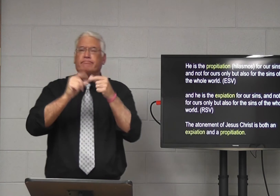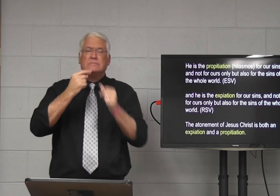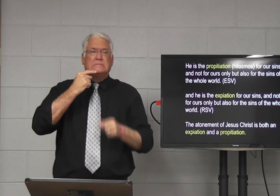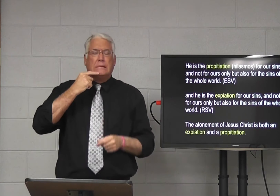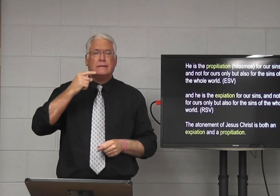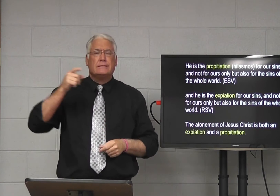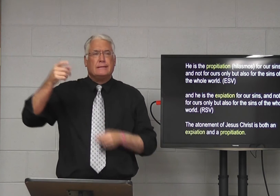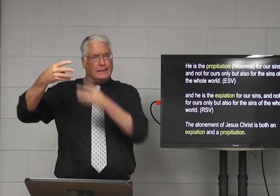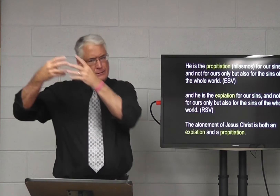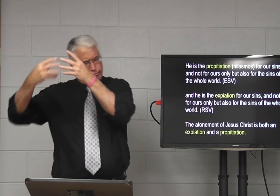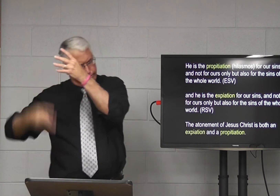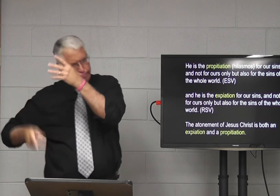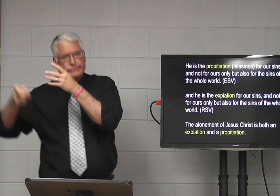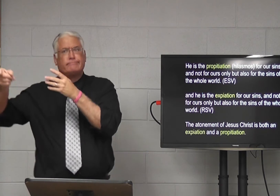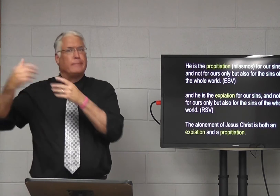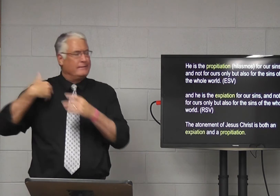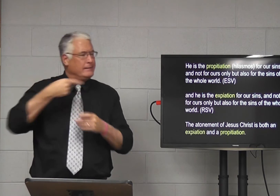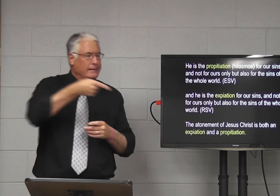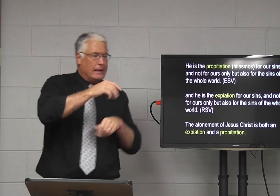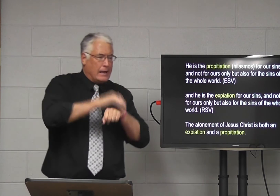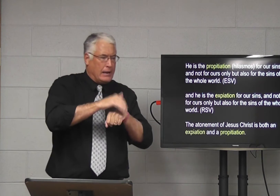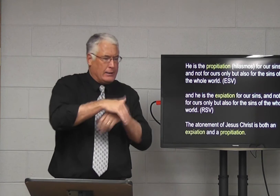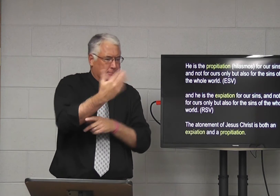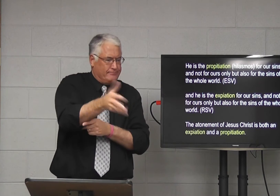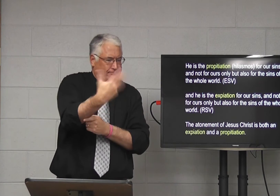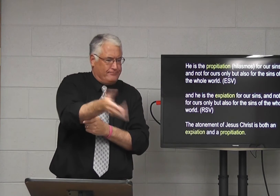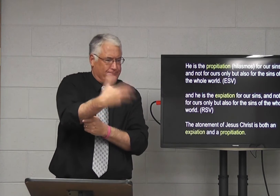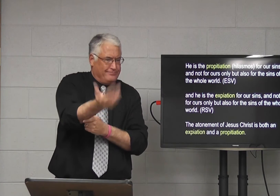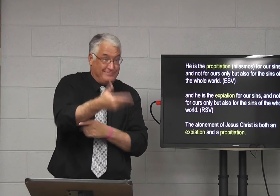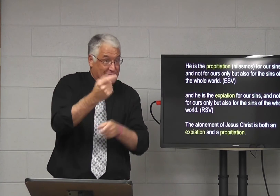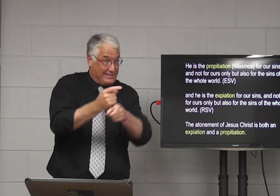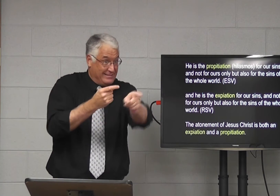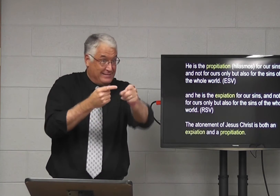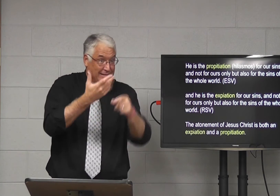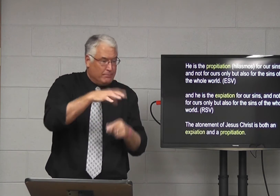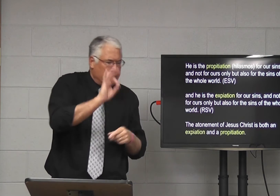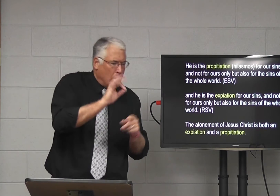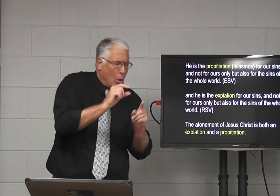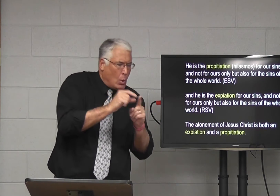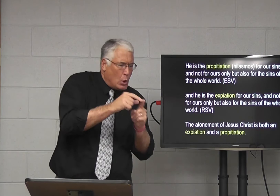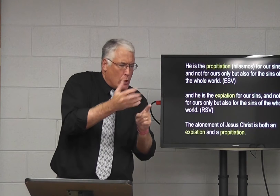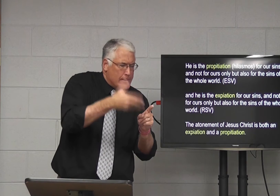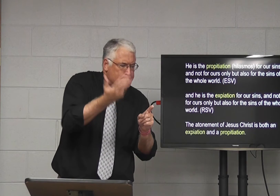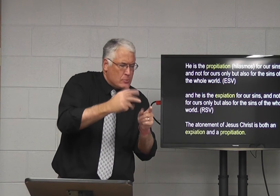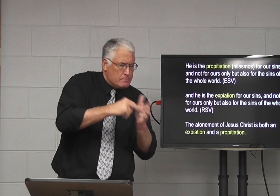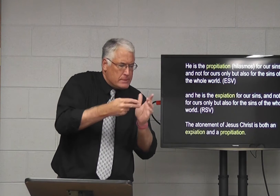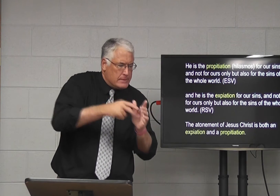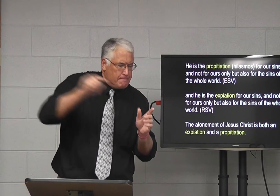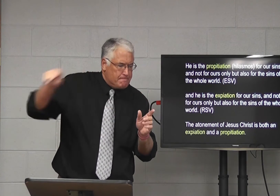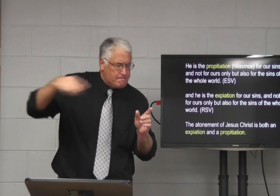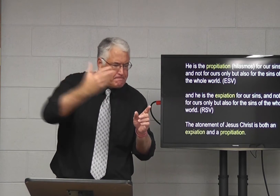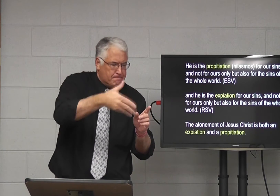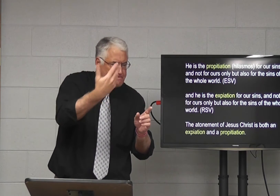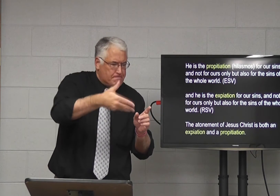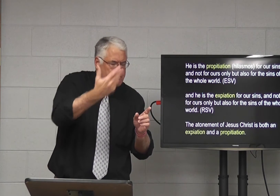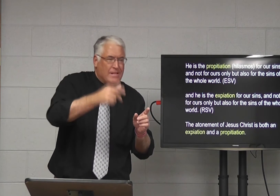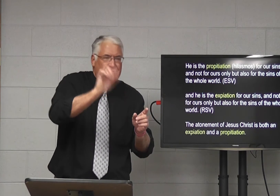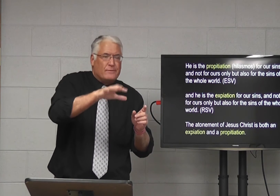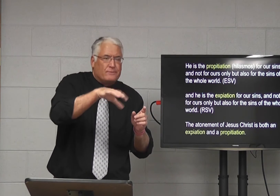Same recently you were talking about there was a whole list of words, but English is very limited, remember? You know, how do you attach what